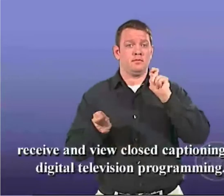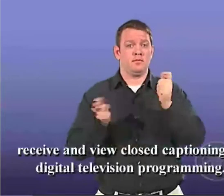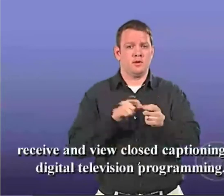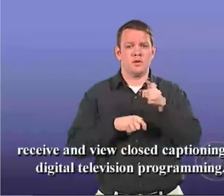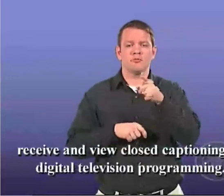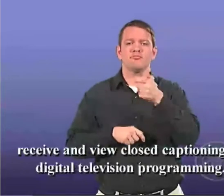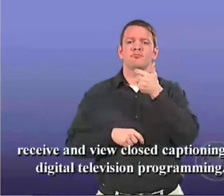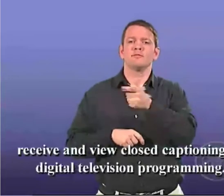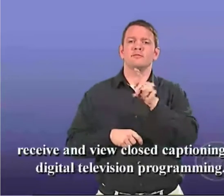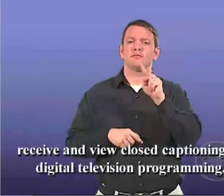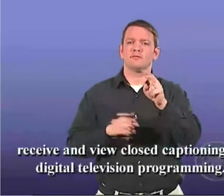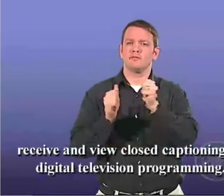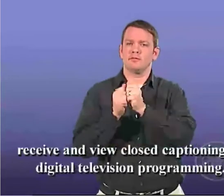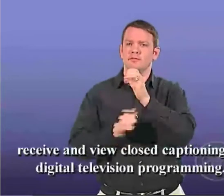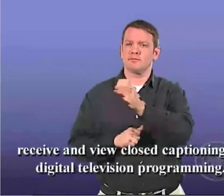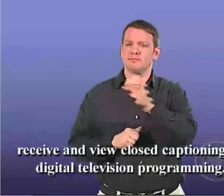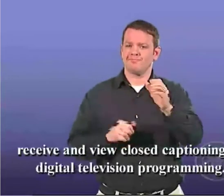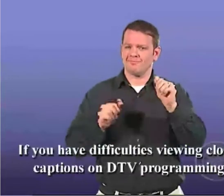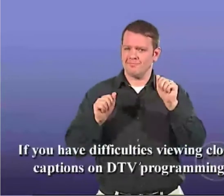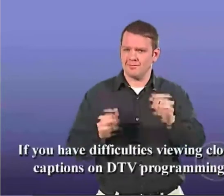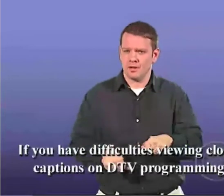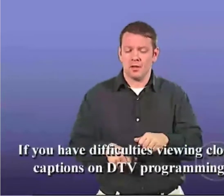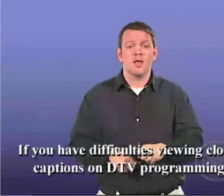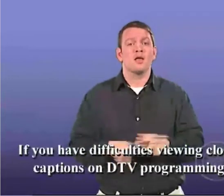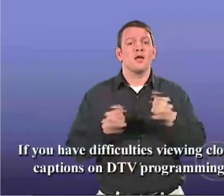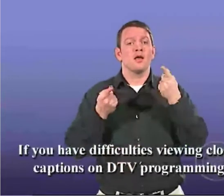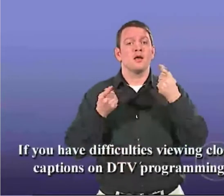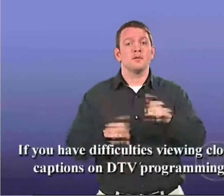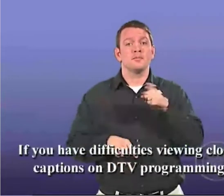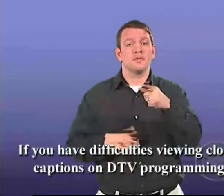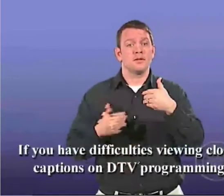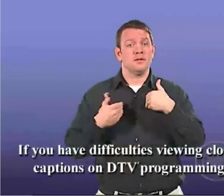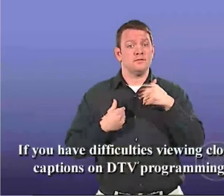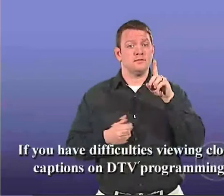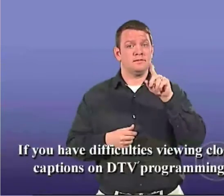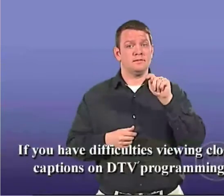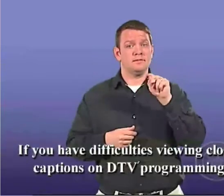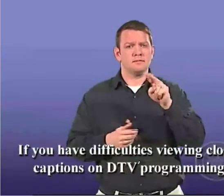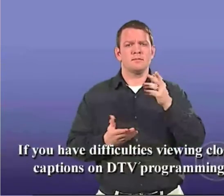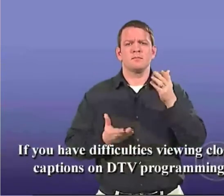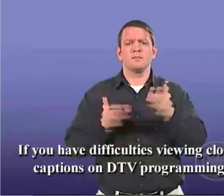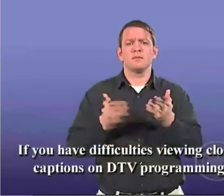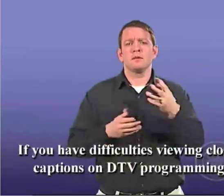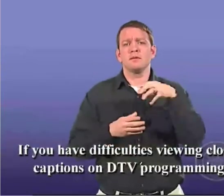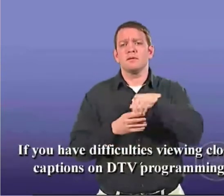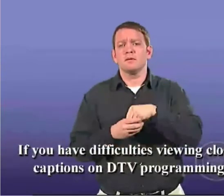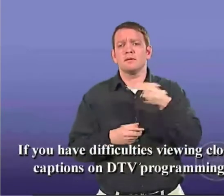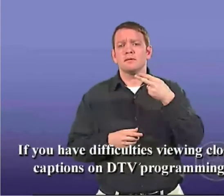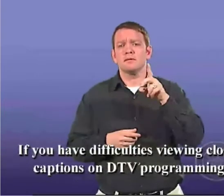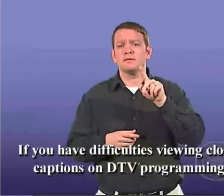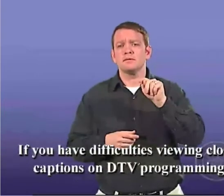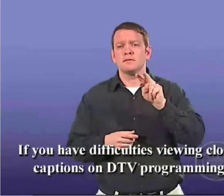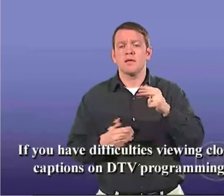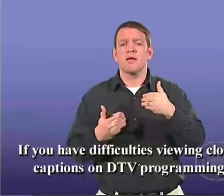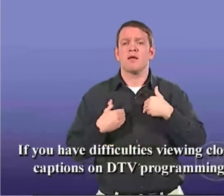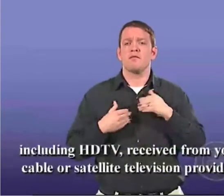on digital television programming. If you have difficulties viewing closed captions on DTV programming,